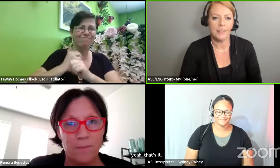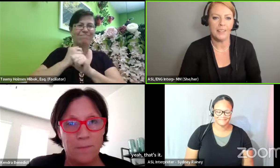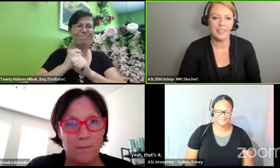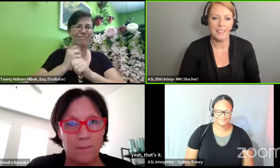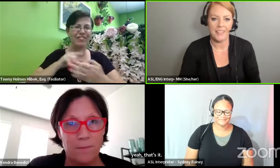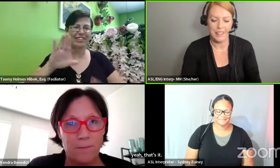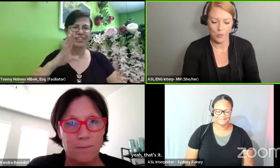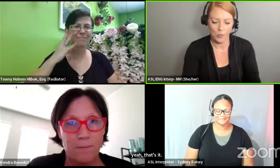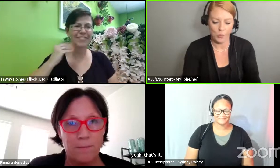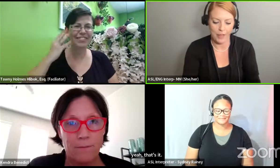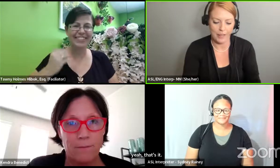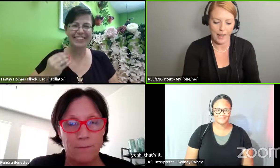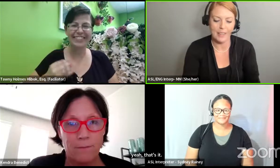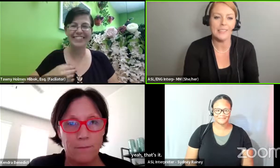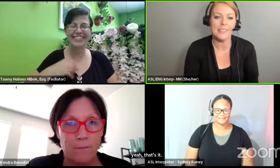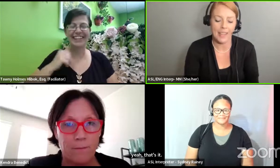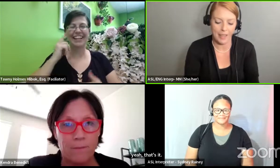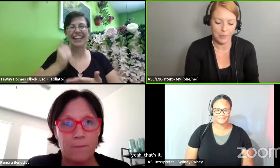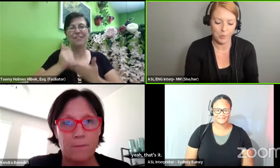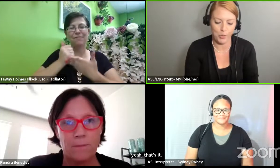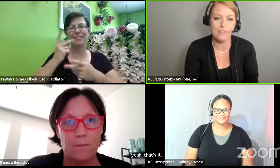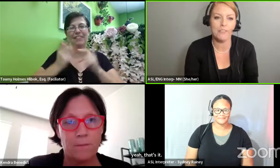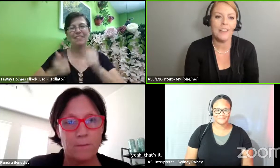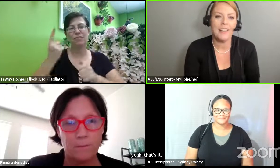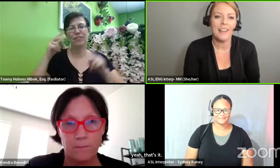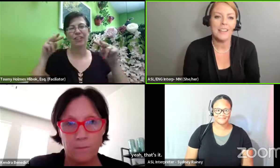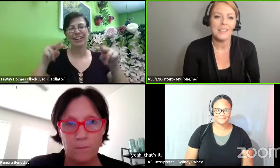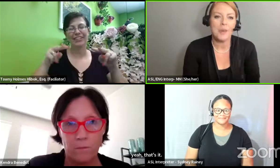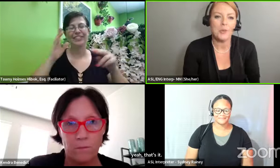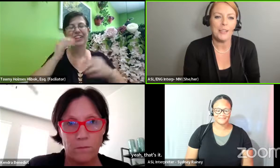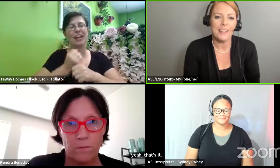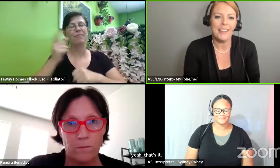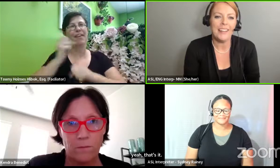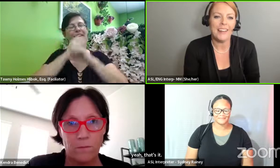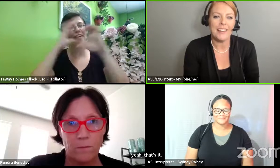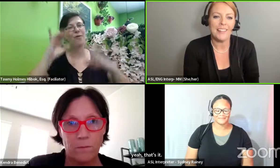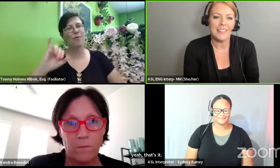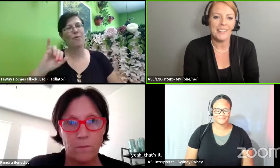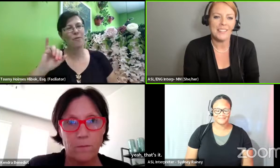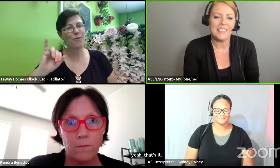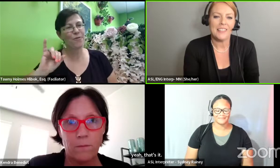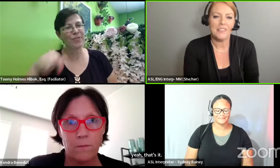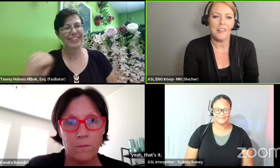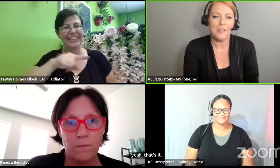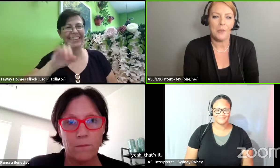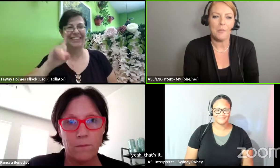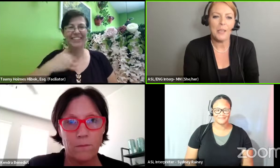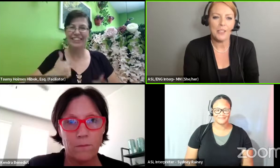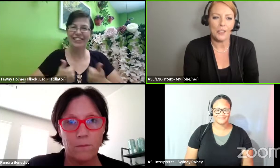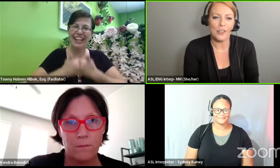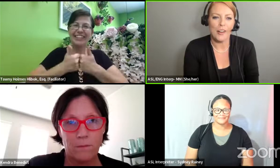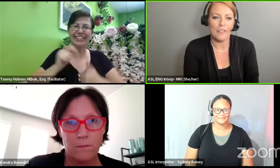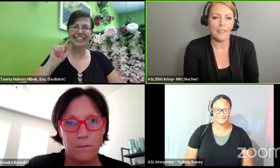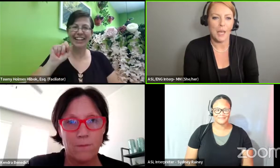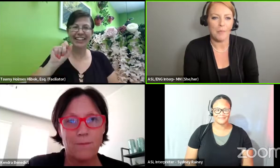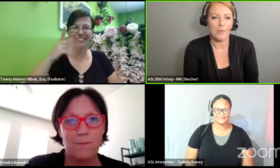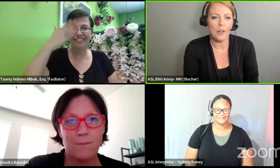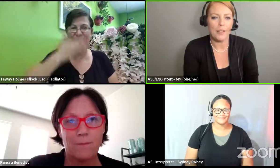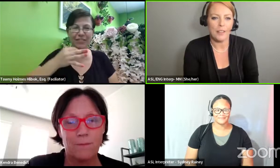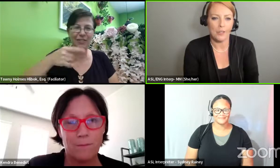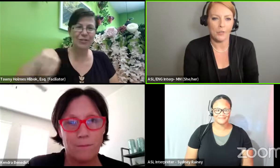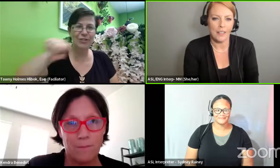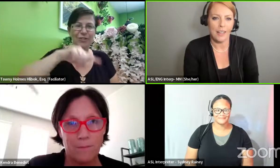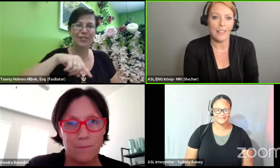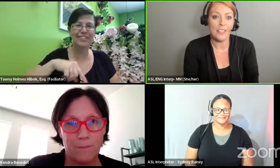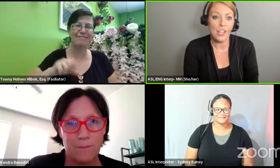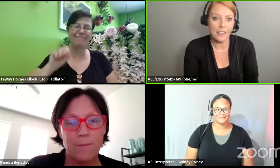Beautiful. Thank you for that nice and brief summary to give everyone a picture of the type of work